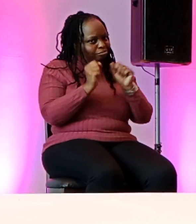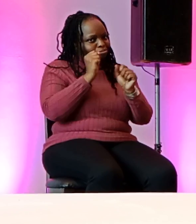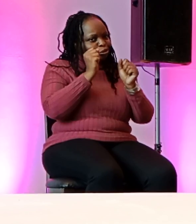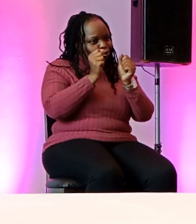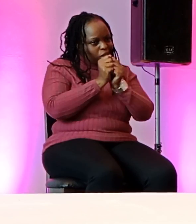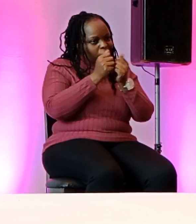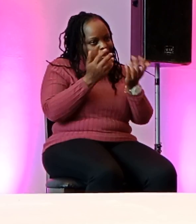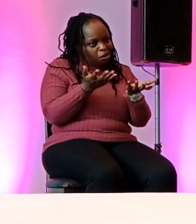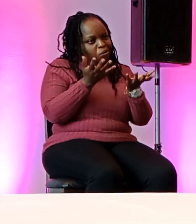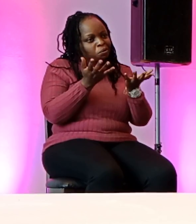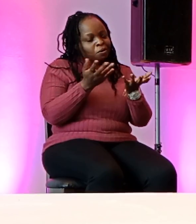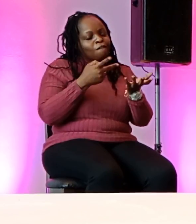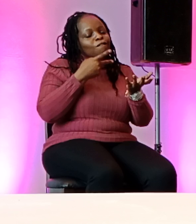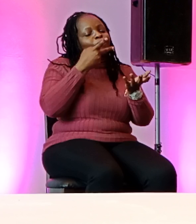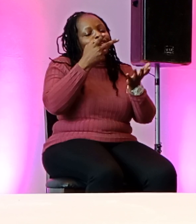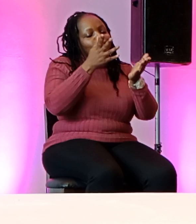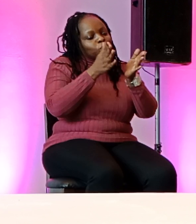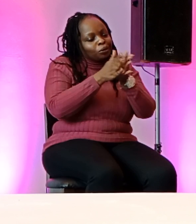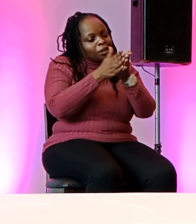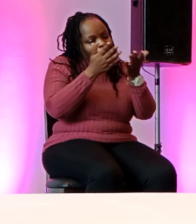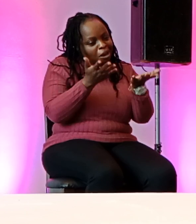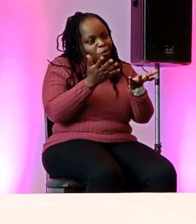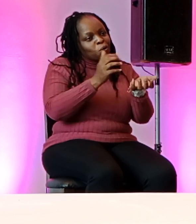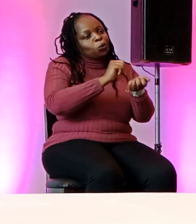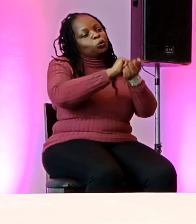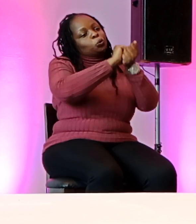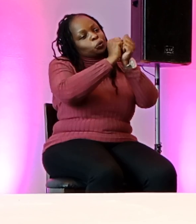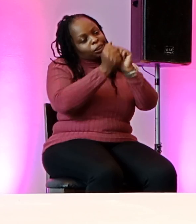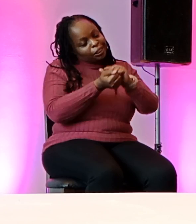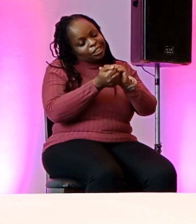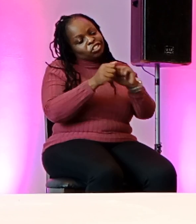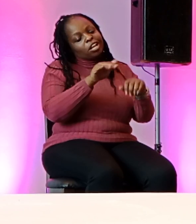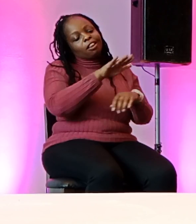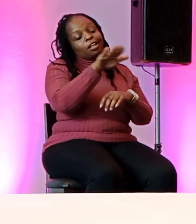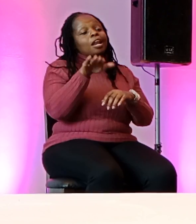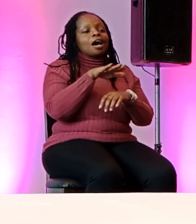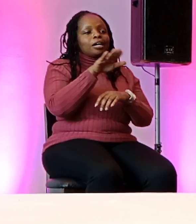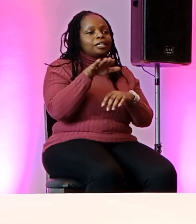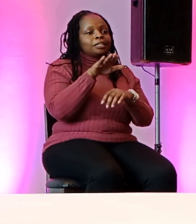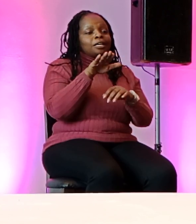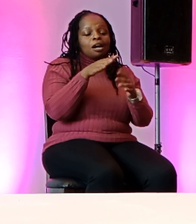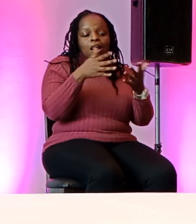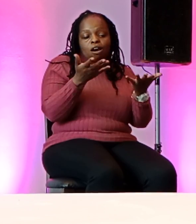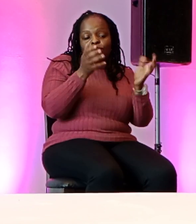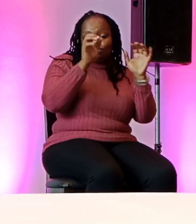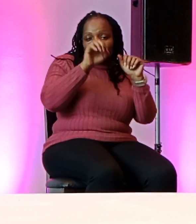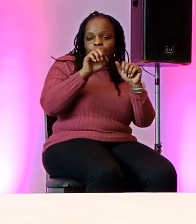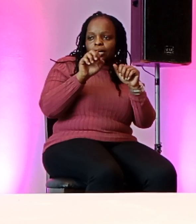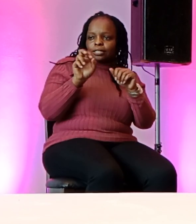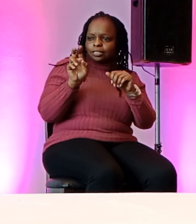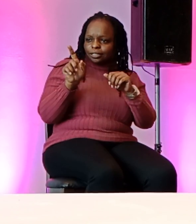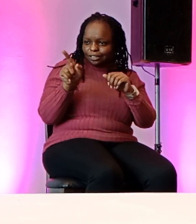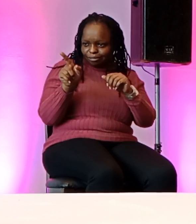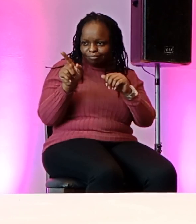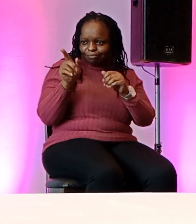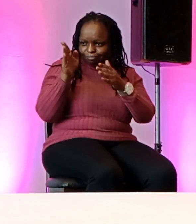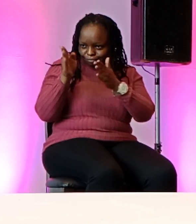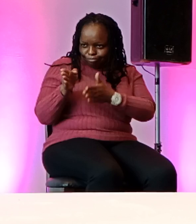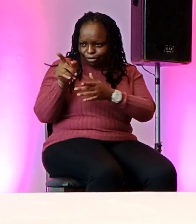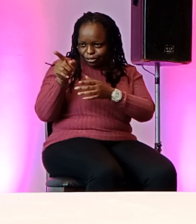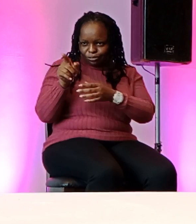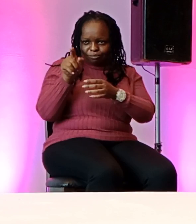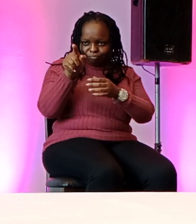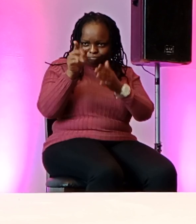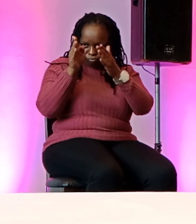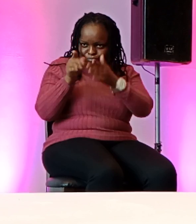with our voices together to transform the landscape. How we can locate you, locate